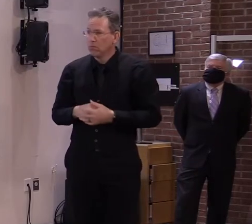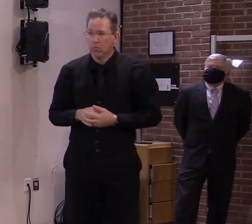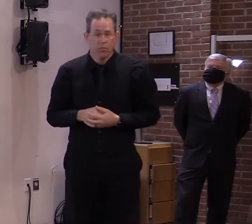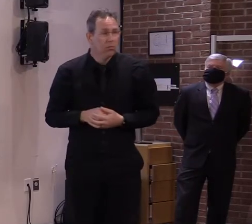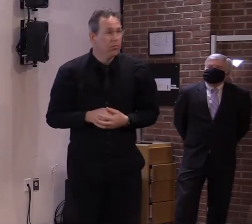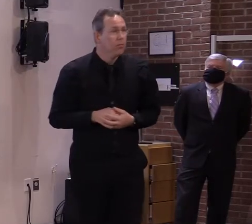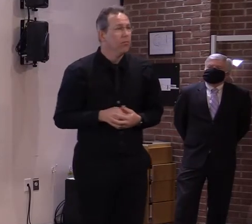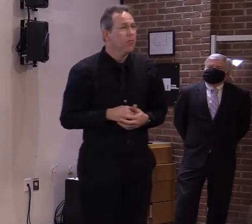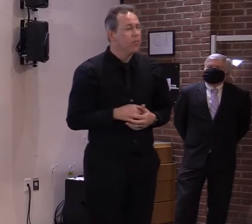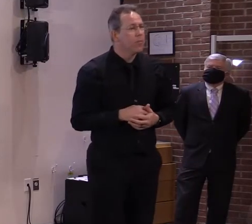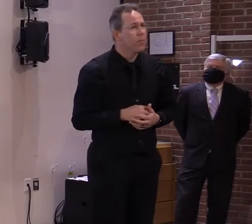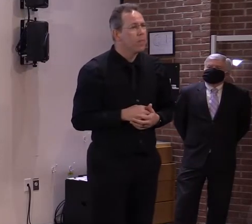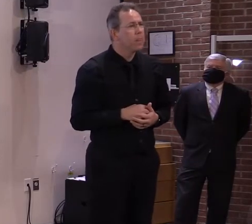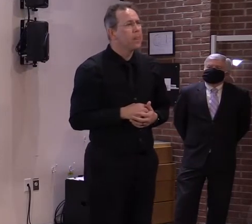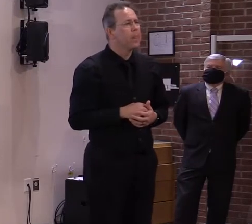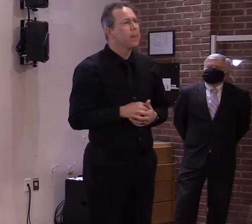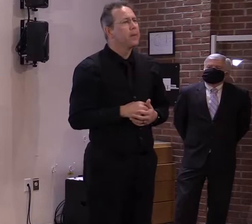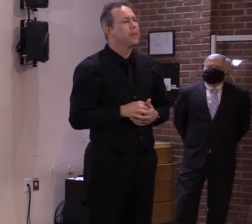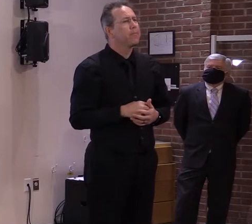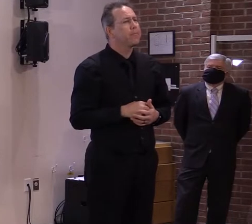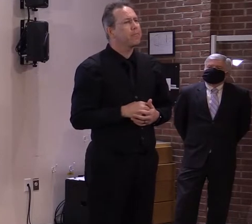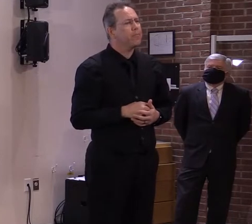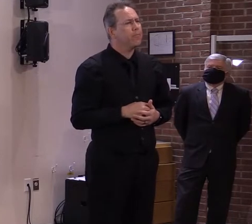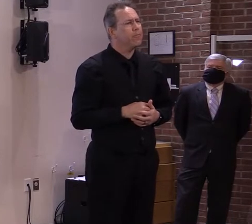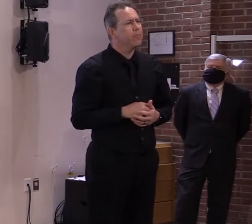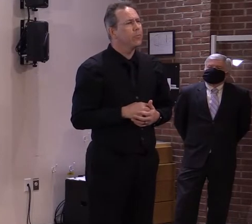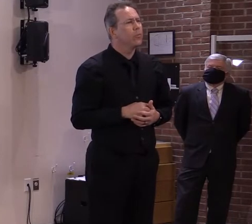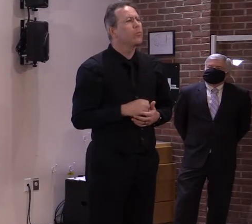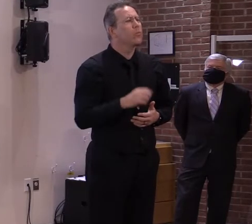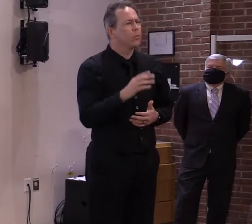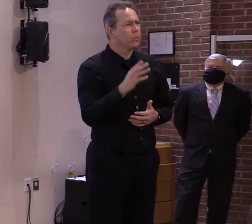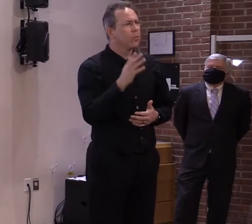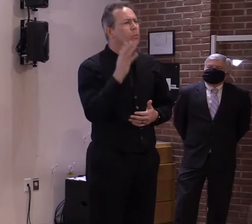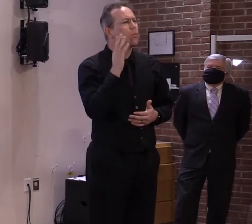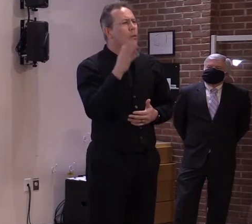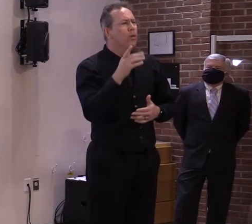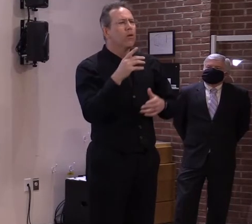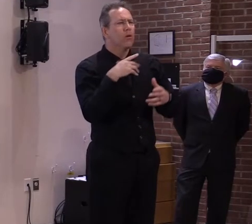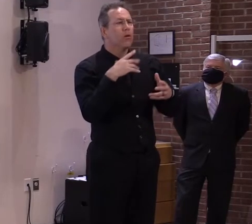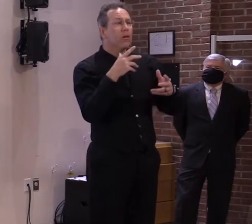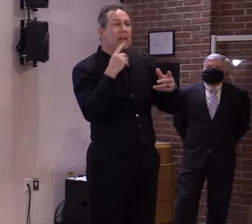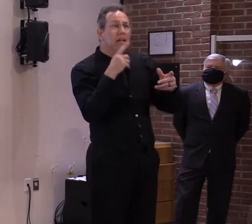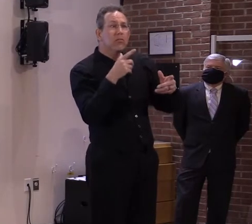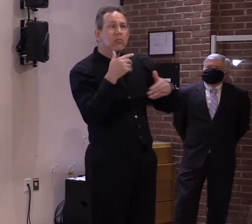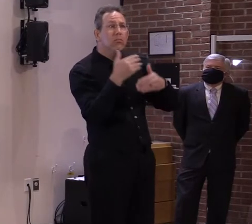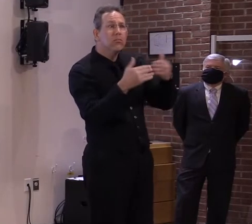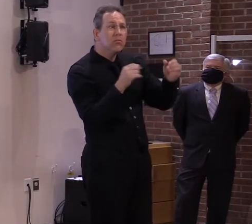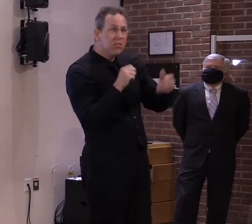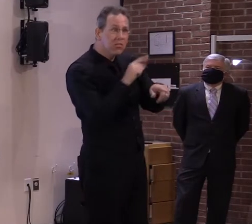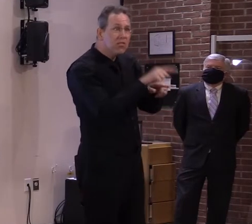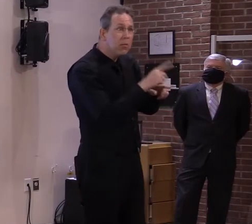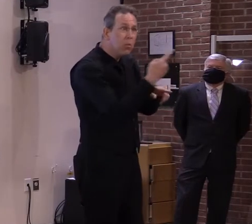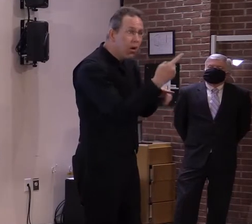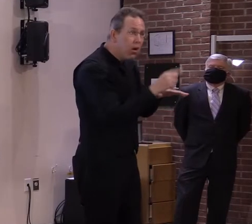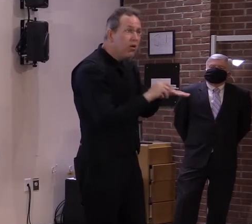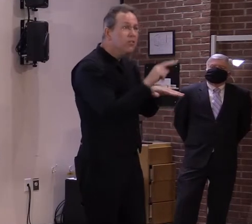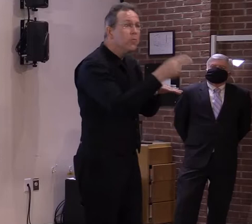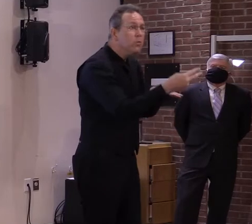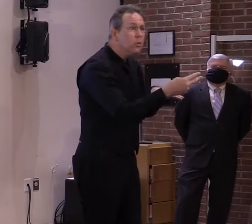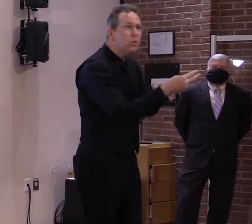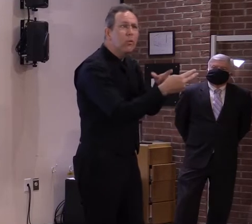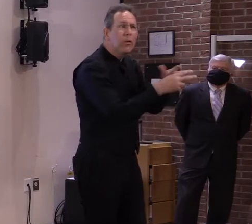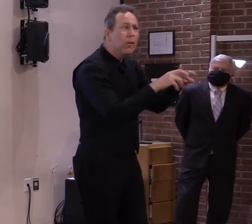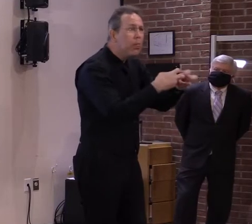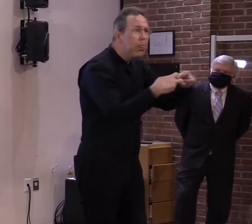Well, we will be making changes along the way if necessary, but we do believe that we'll be able to accomplish